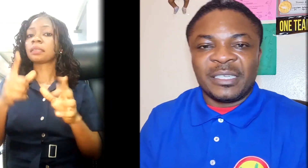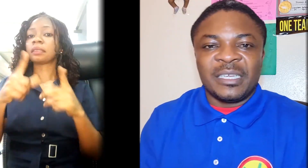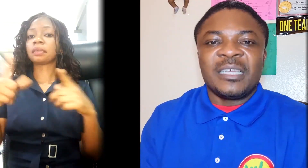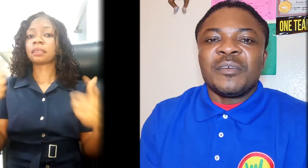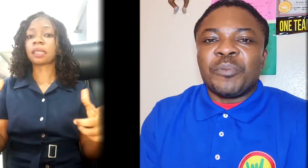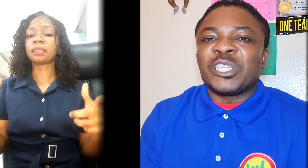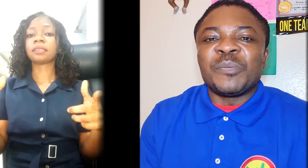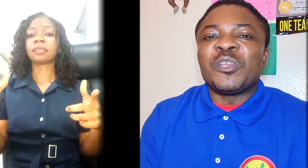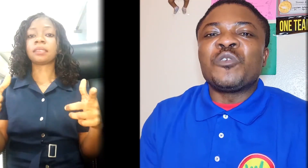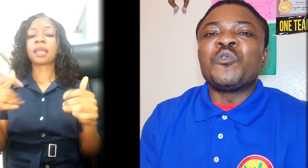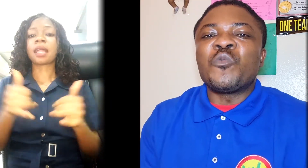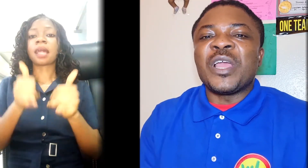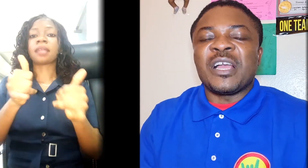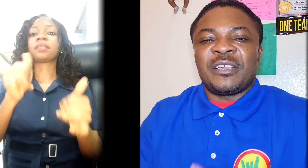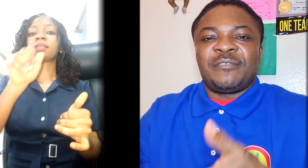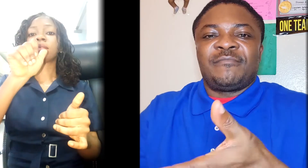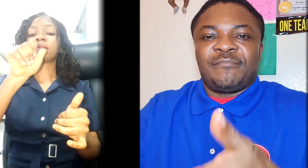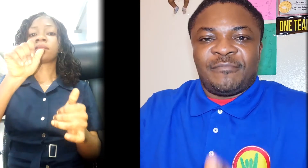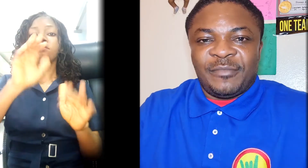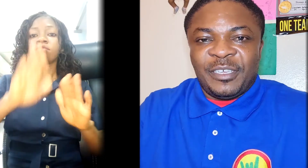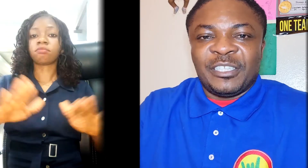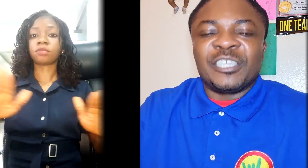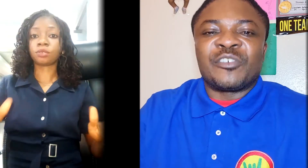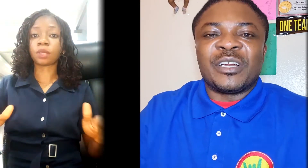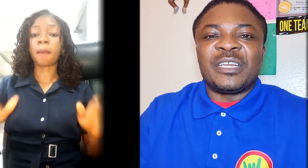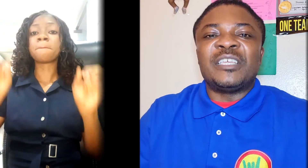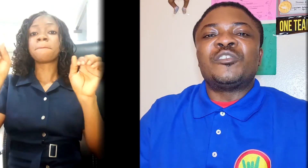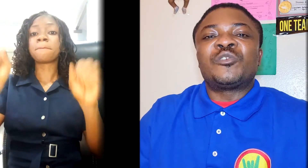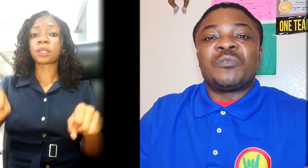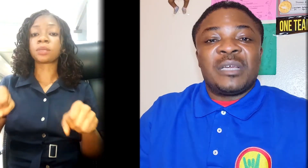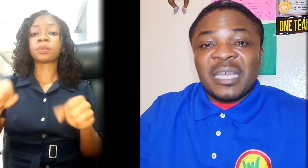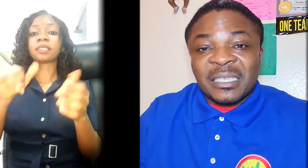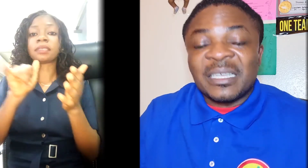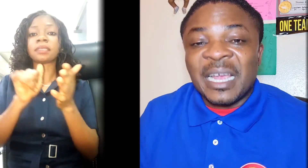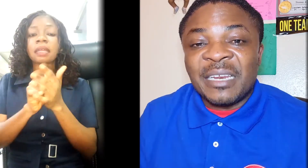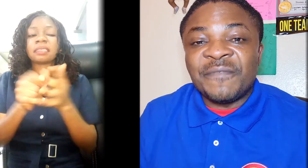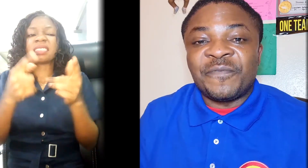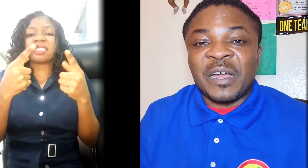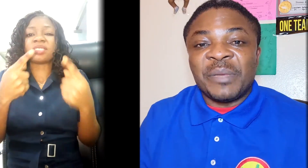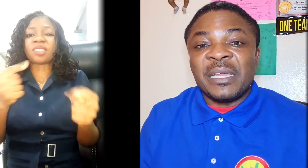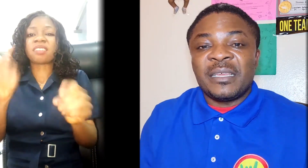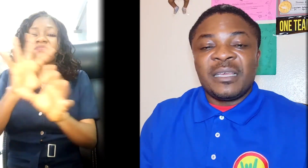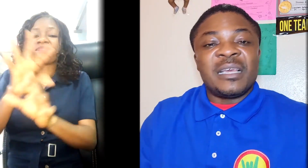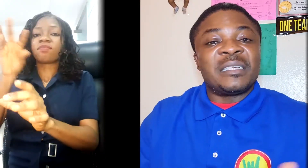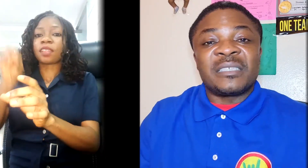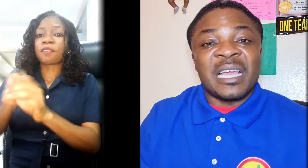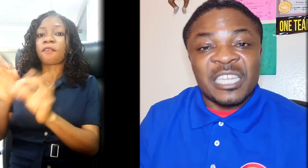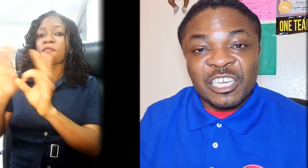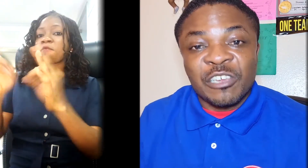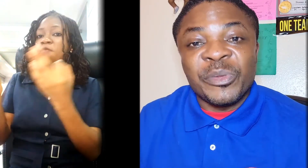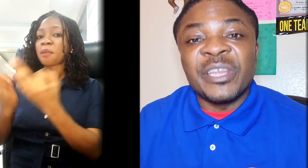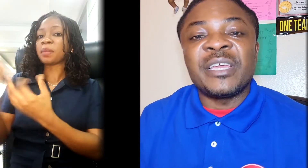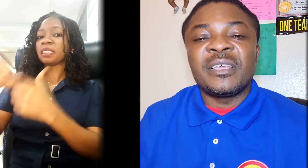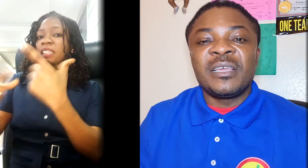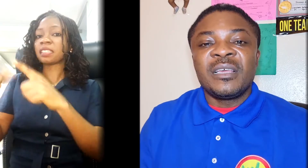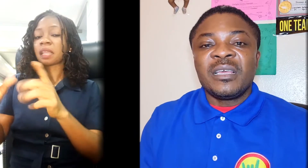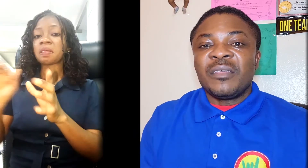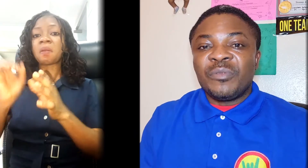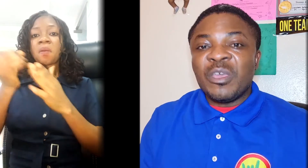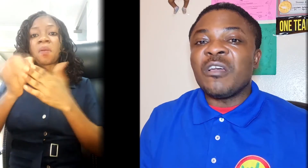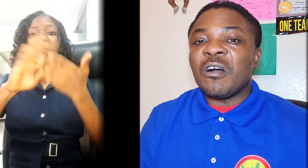children, possibly who were integrated into a signing family, a signing